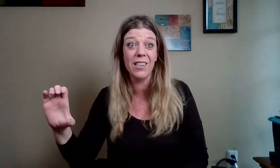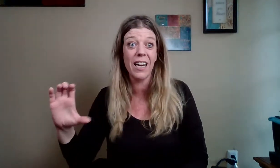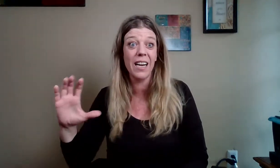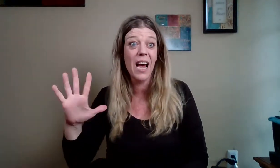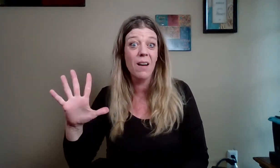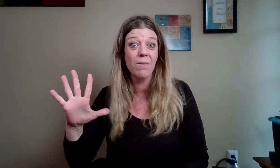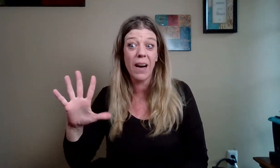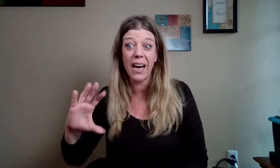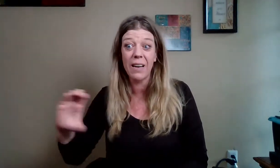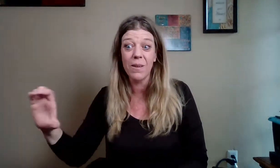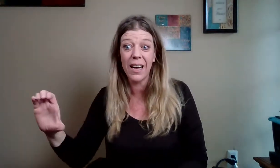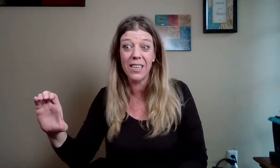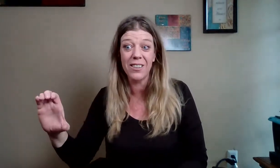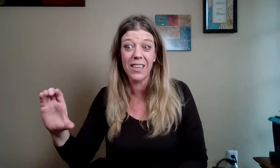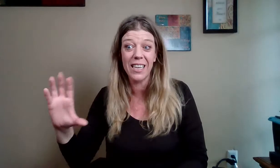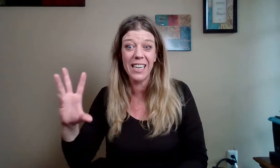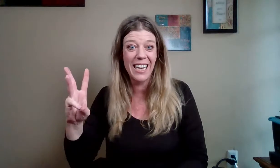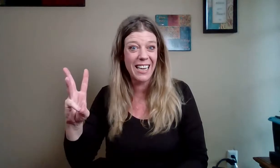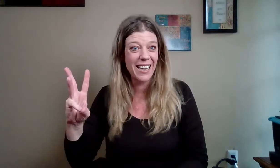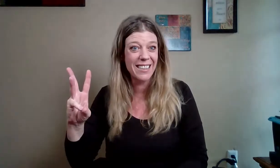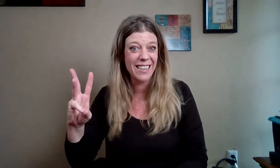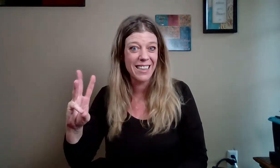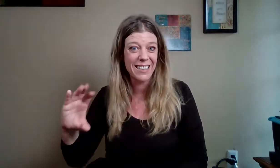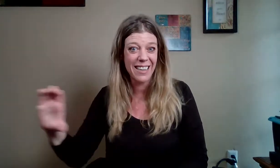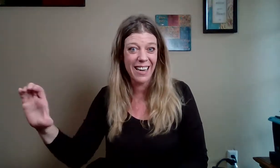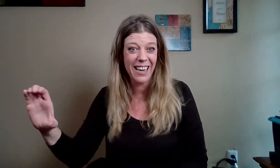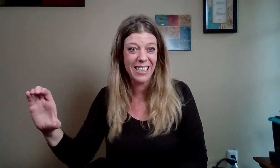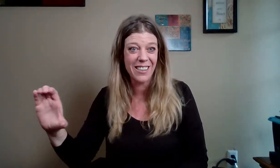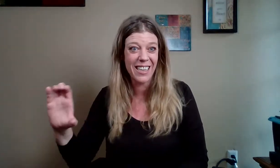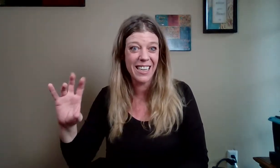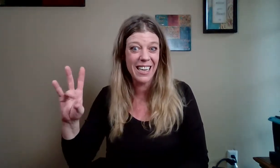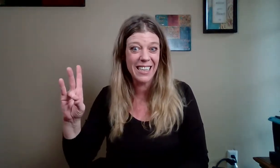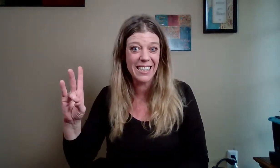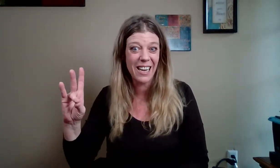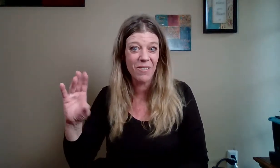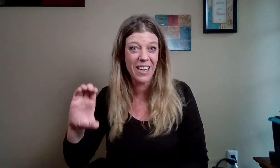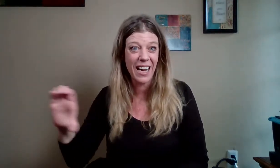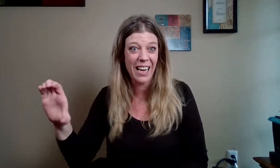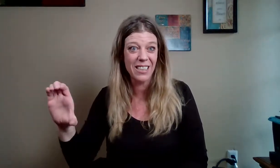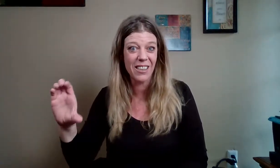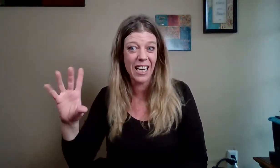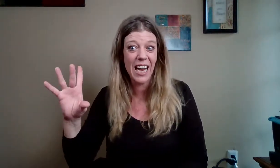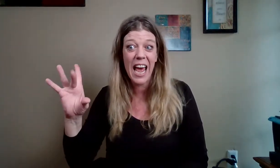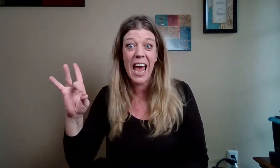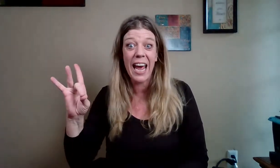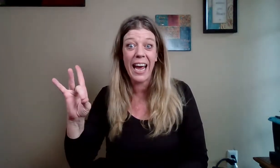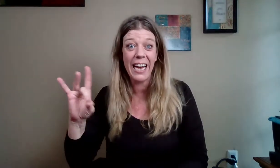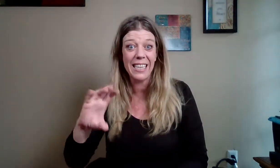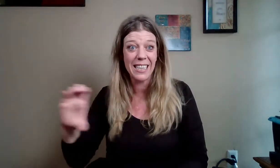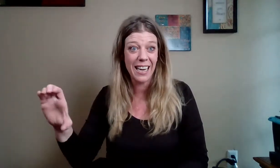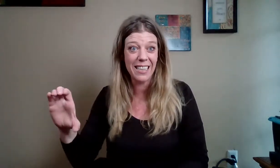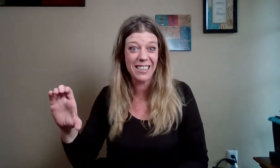400, 500, 600, 700,